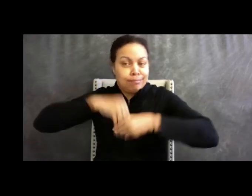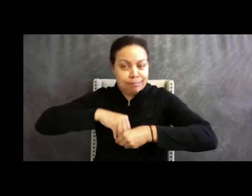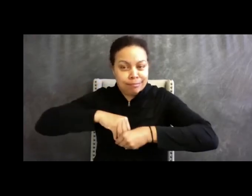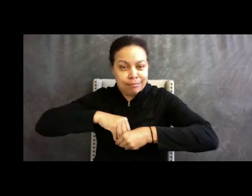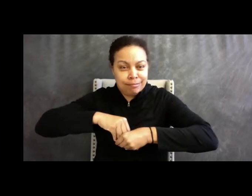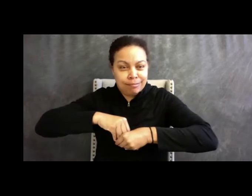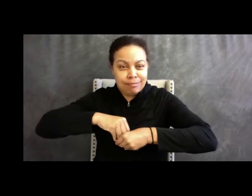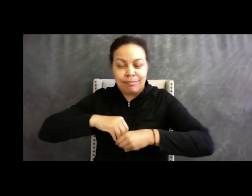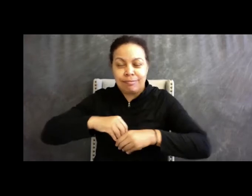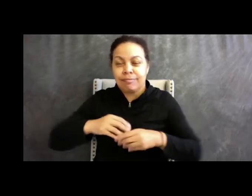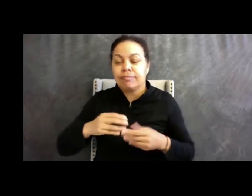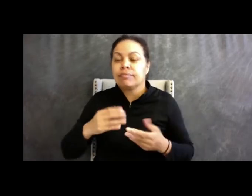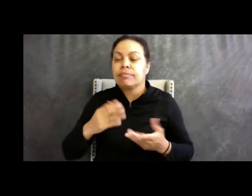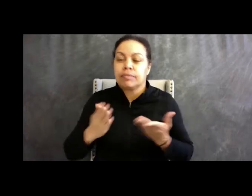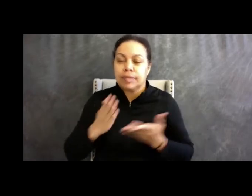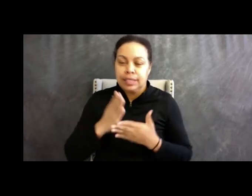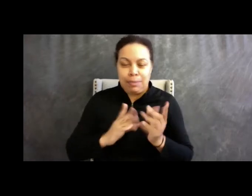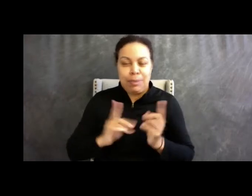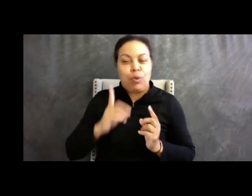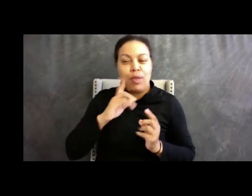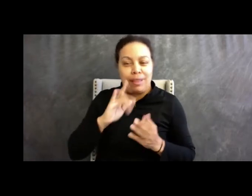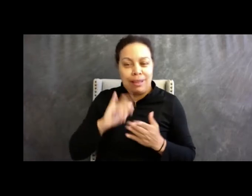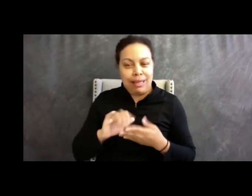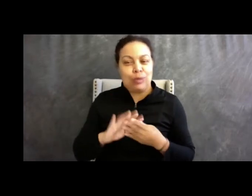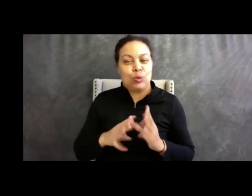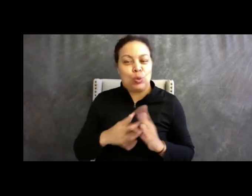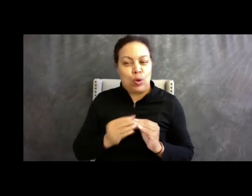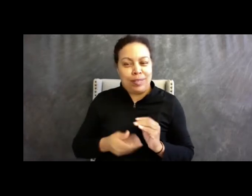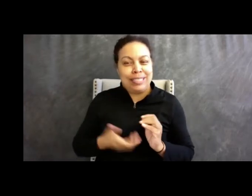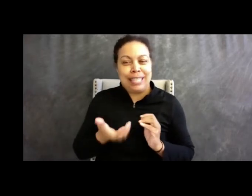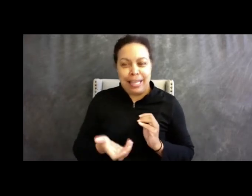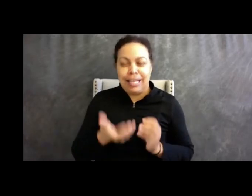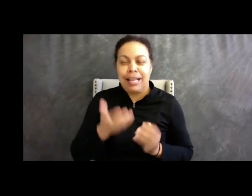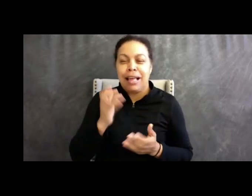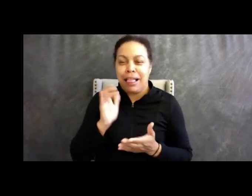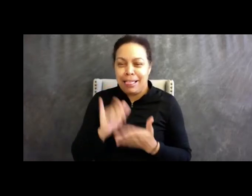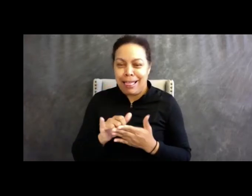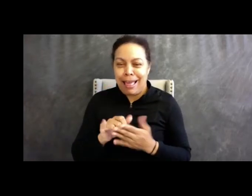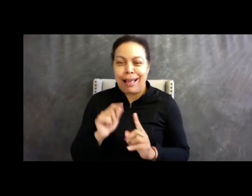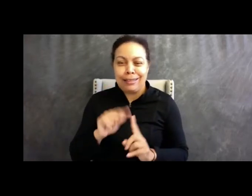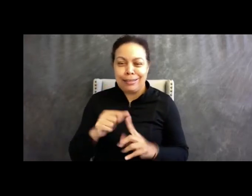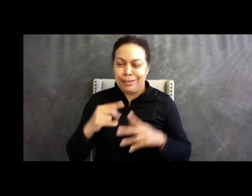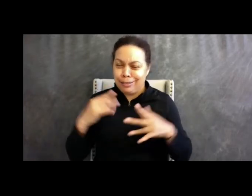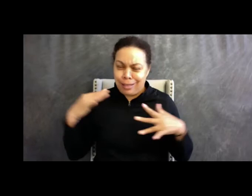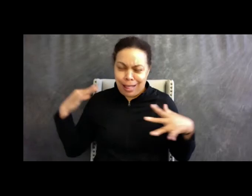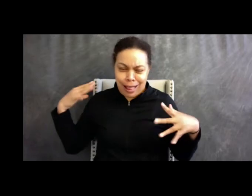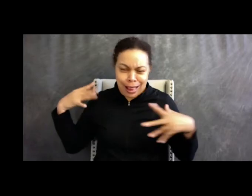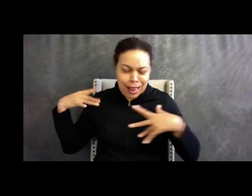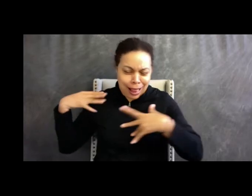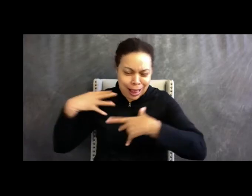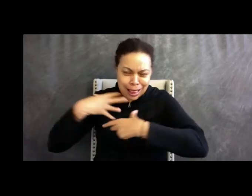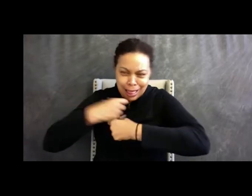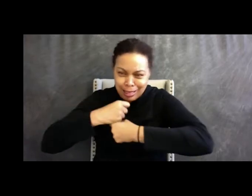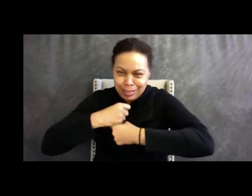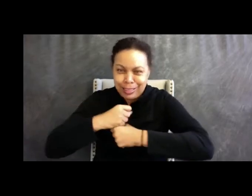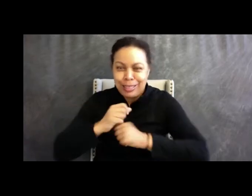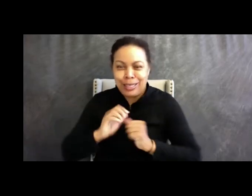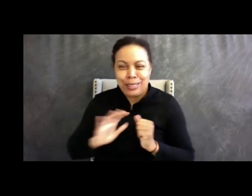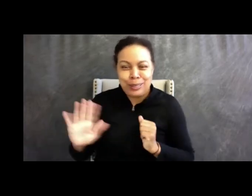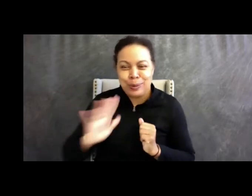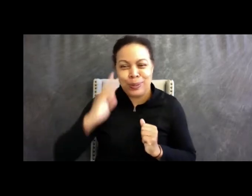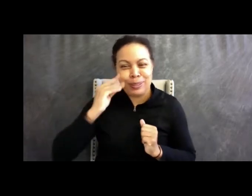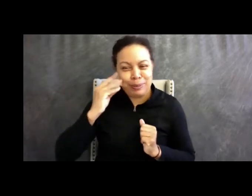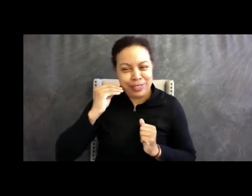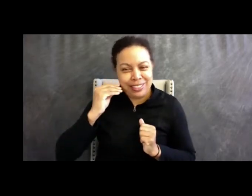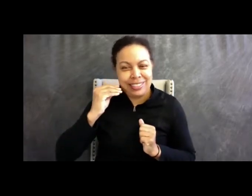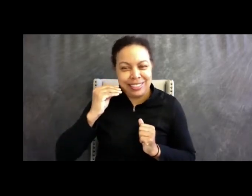One can argue that storytelling is the act of distilling an experience,